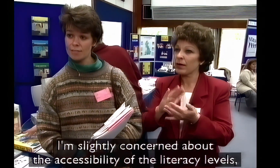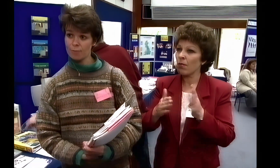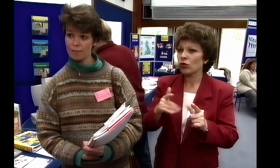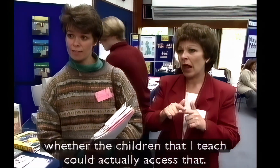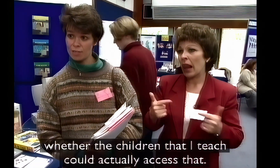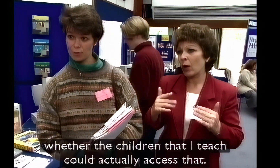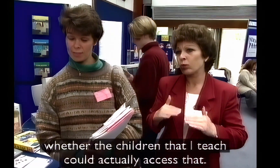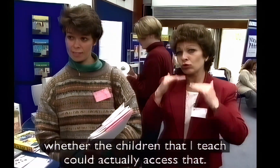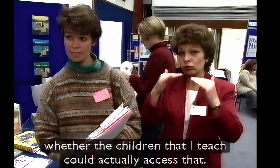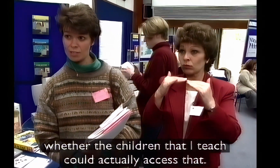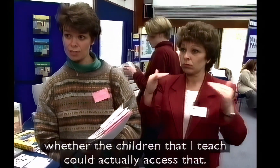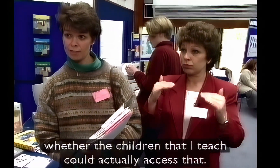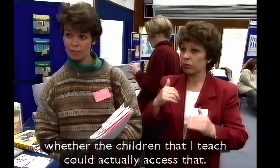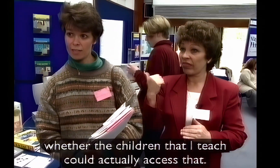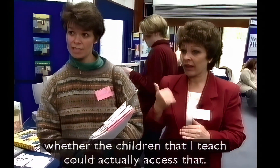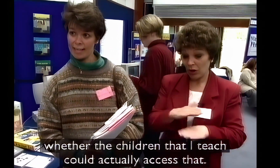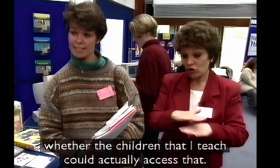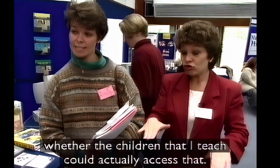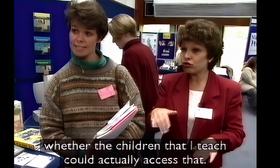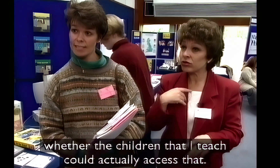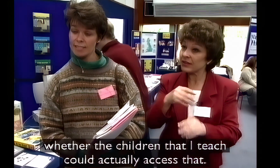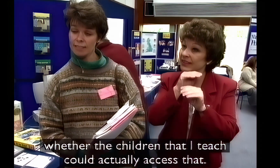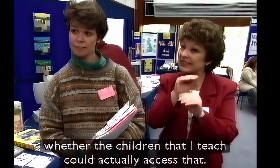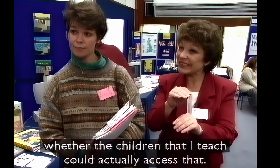whether the children that I teach can actually access that.